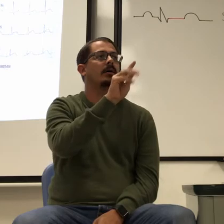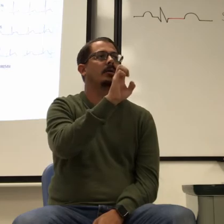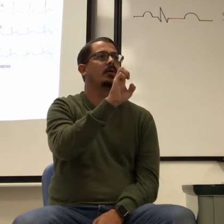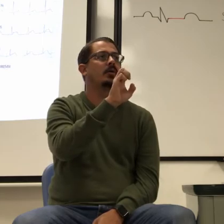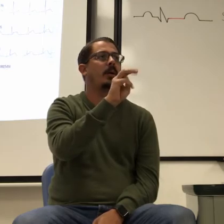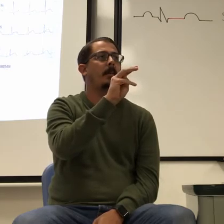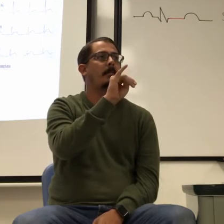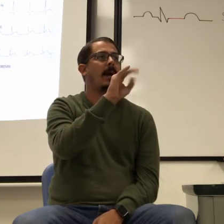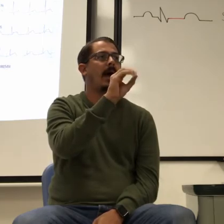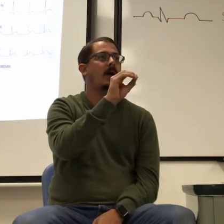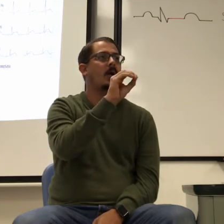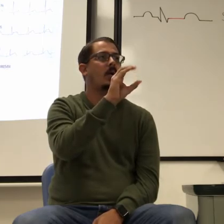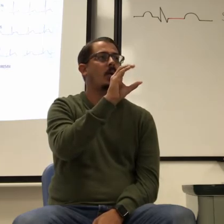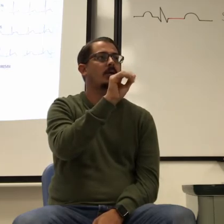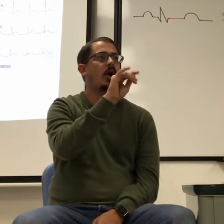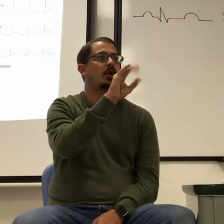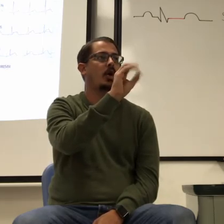myocardial